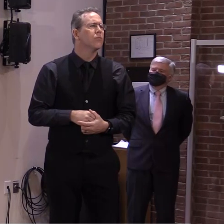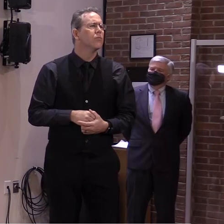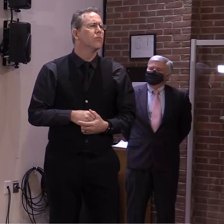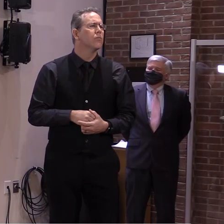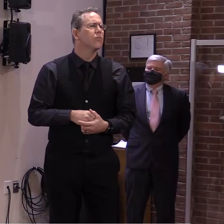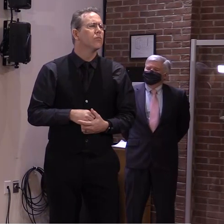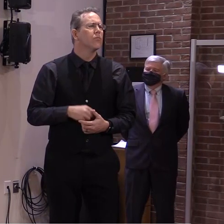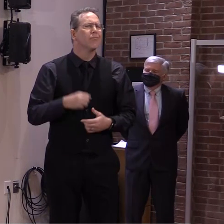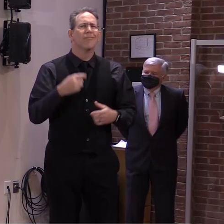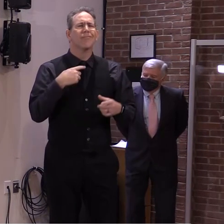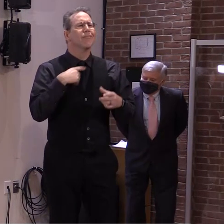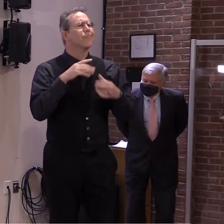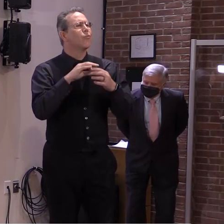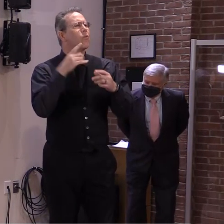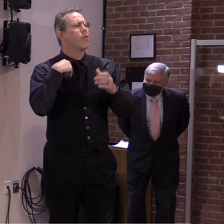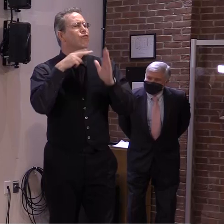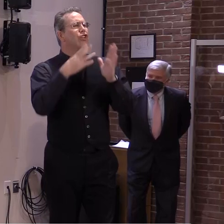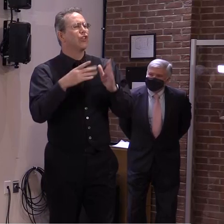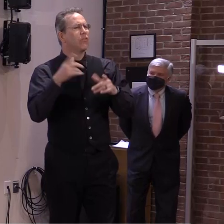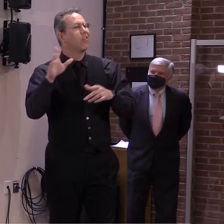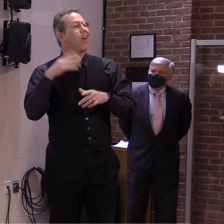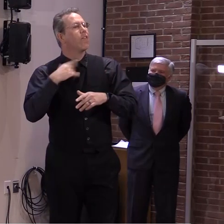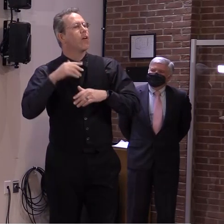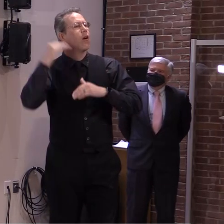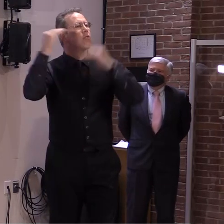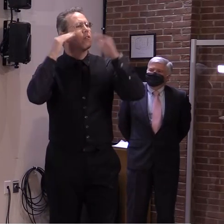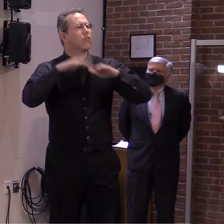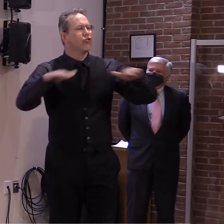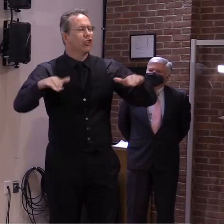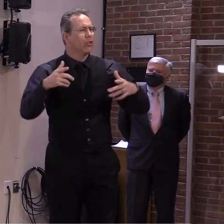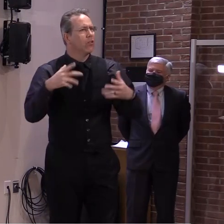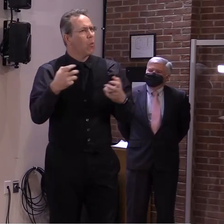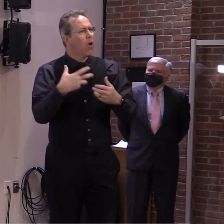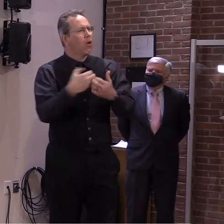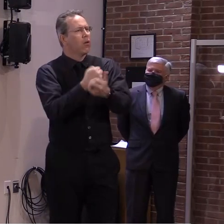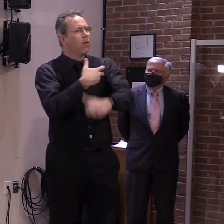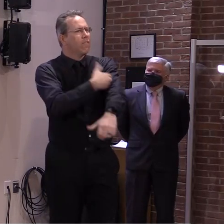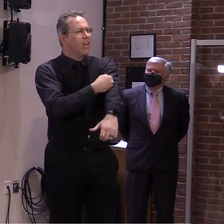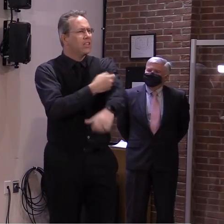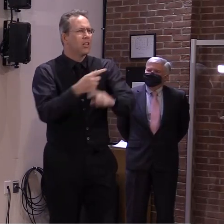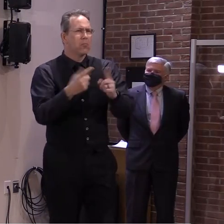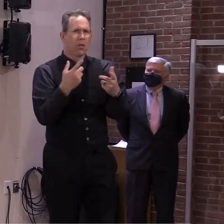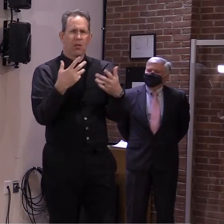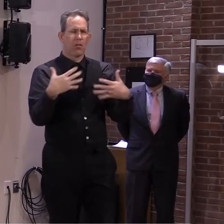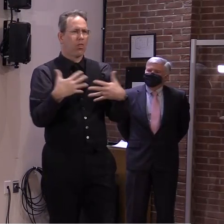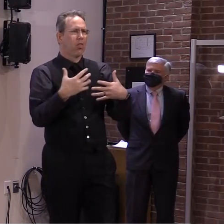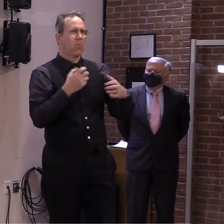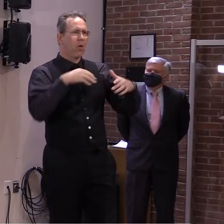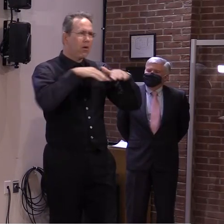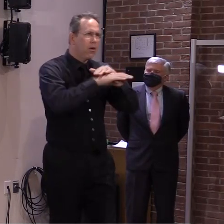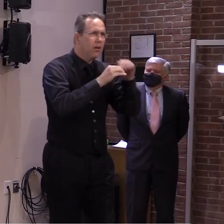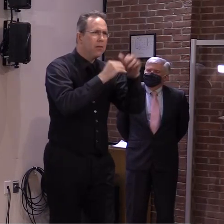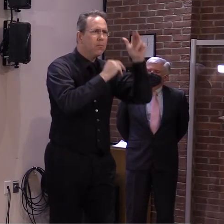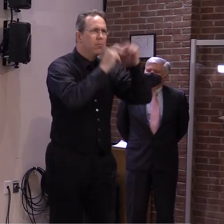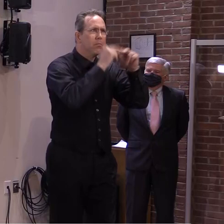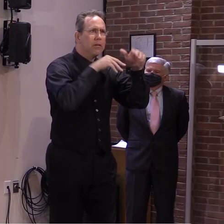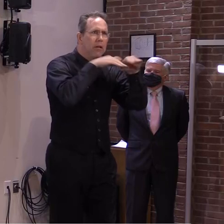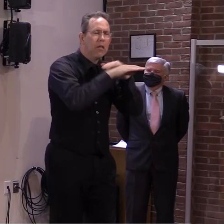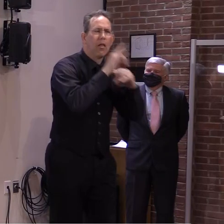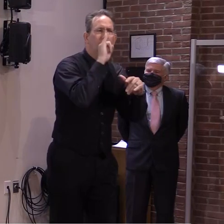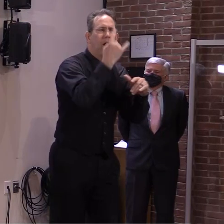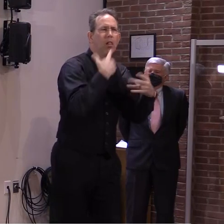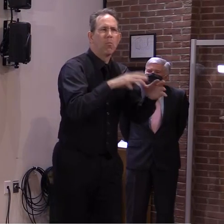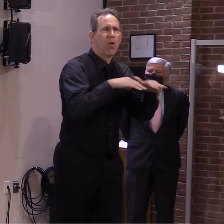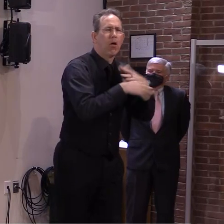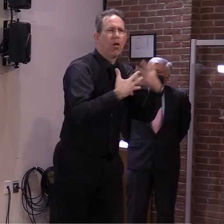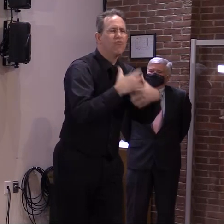uptick, and they don't want to wait inside somewhere for 45 minutes. What do you think about drive-through vaccine clinics? We've been contemplating